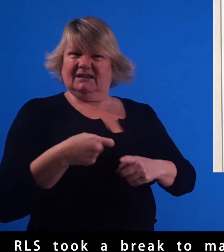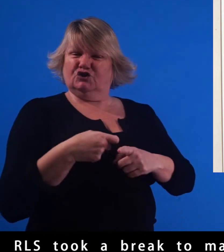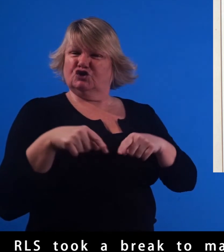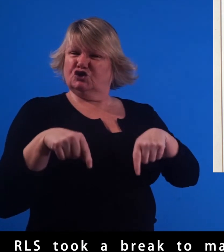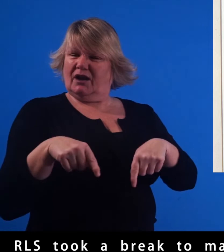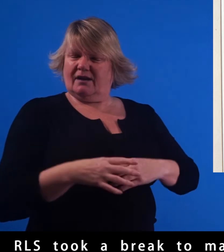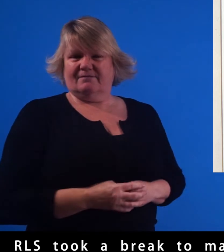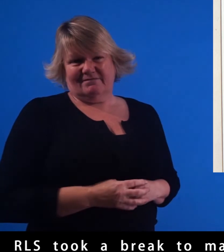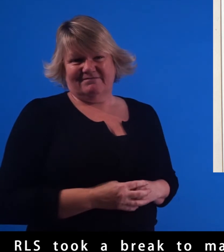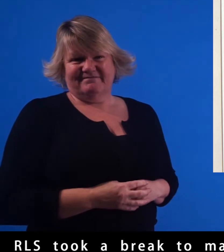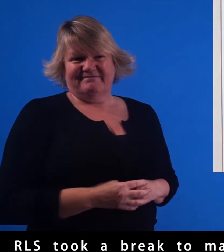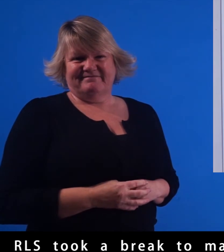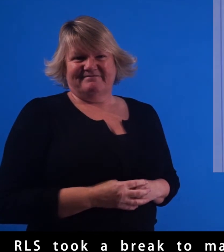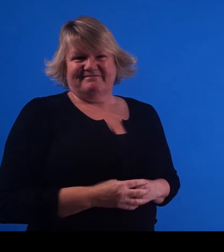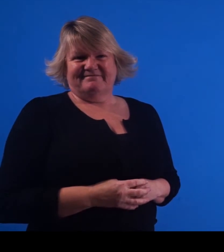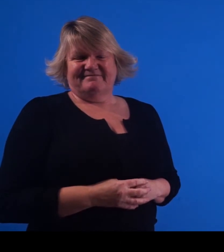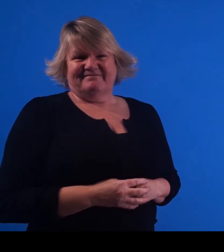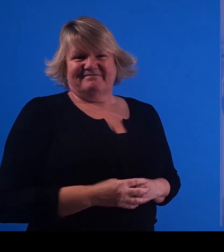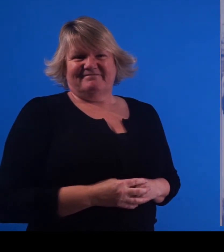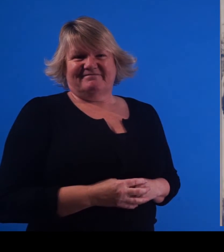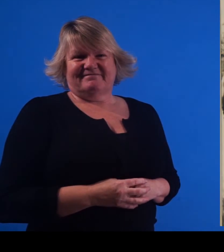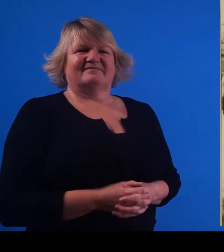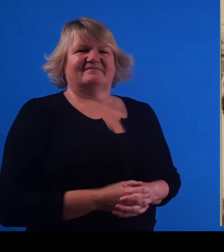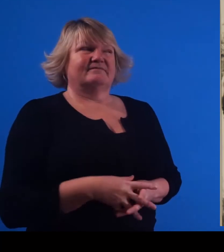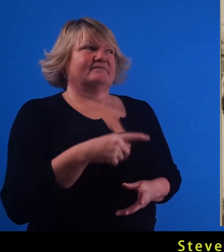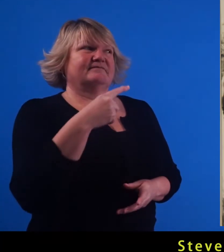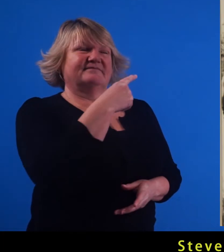collapsed and died in his kitchen.